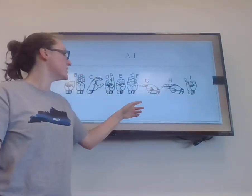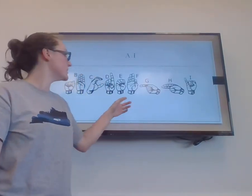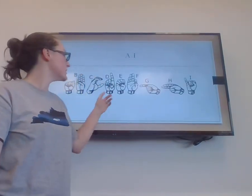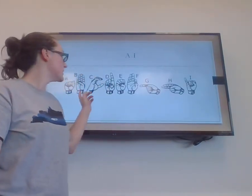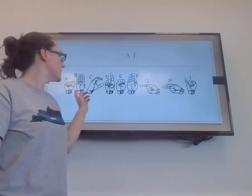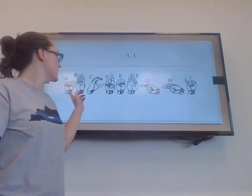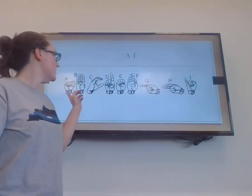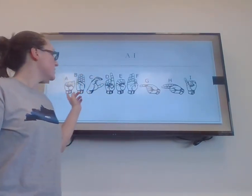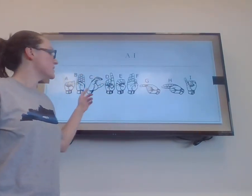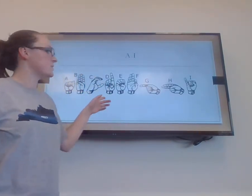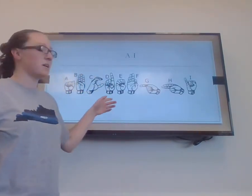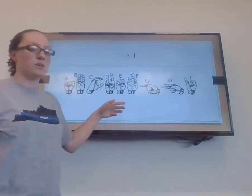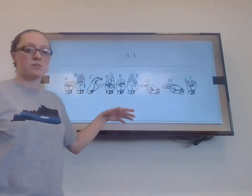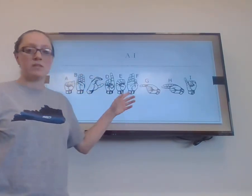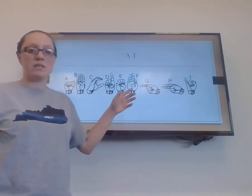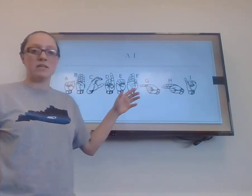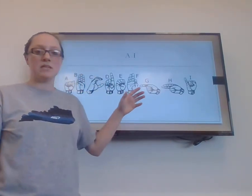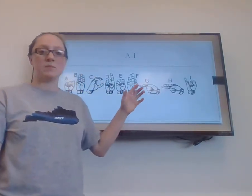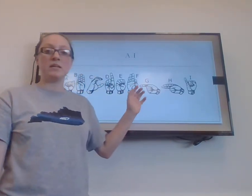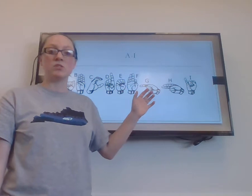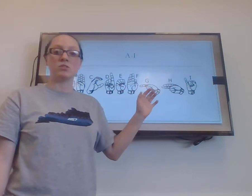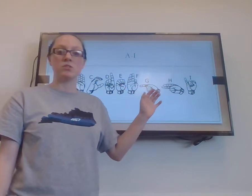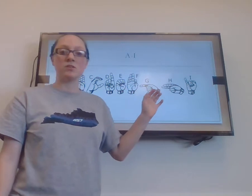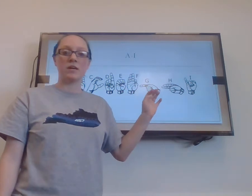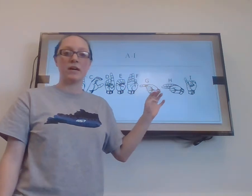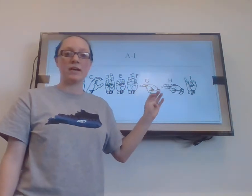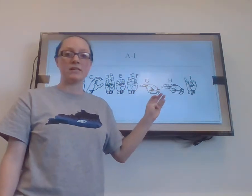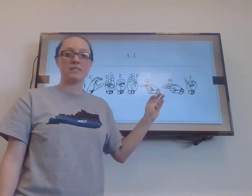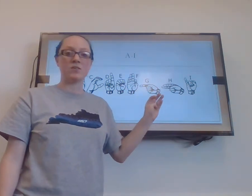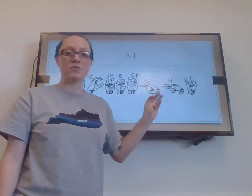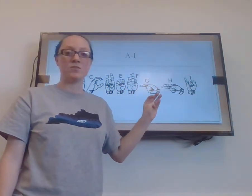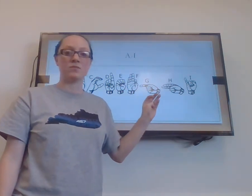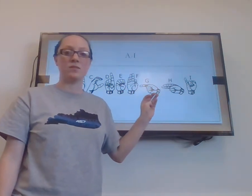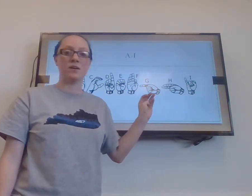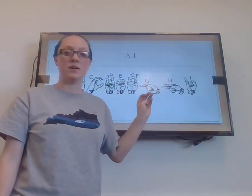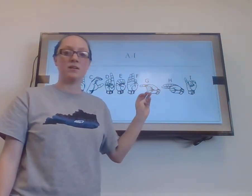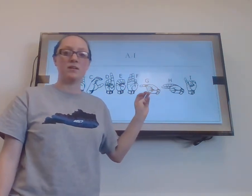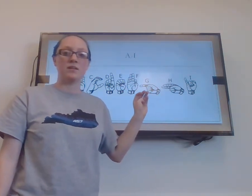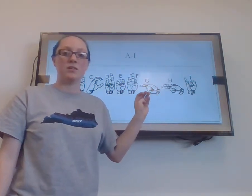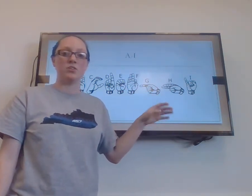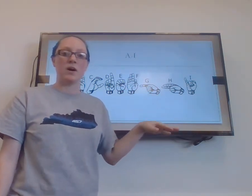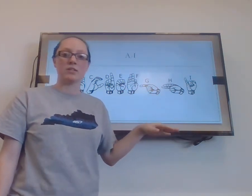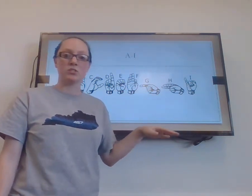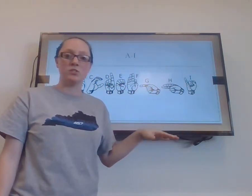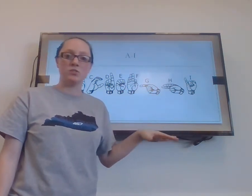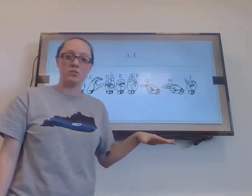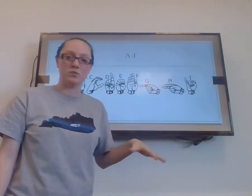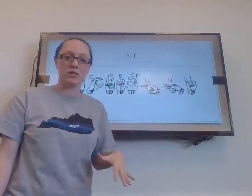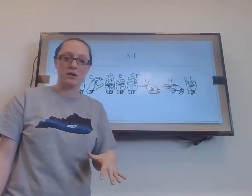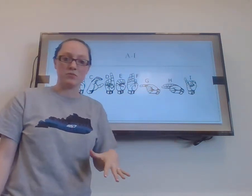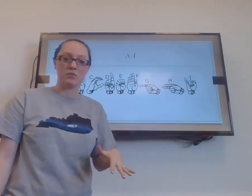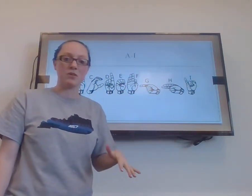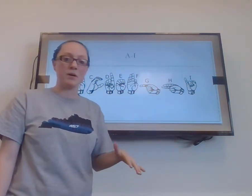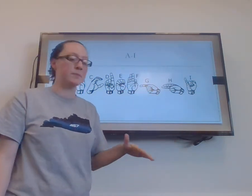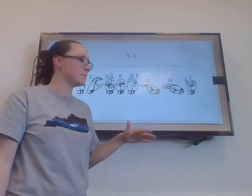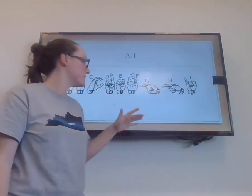it. There is some errors within picture ASL that you don't actually do in real life.